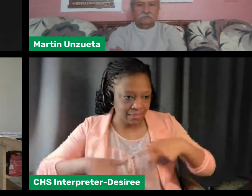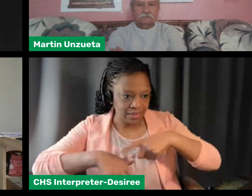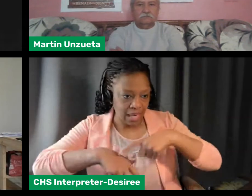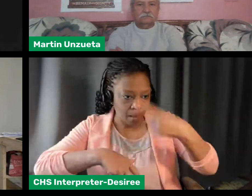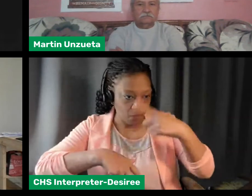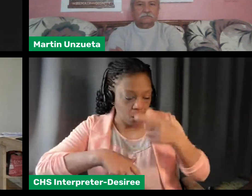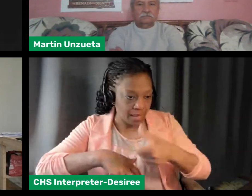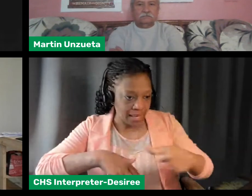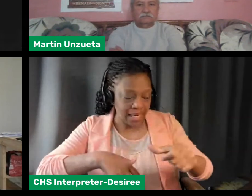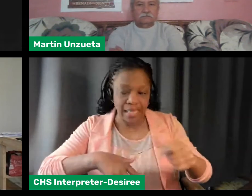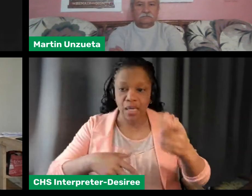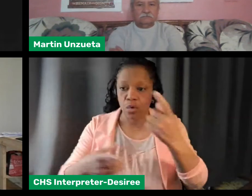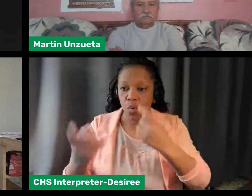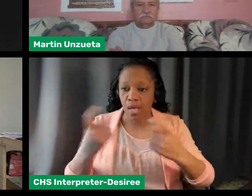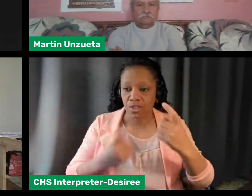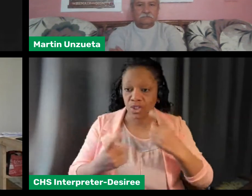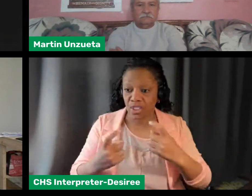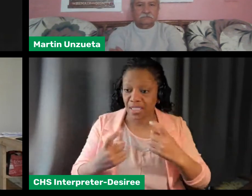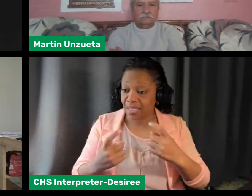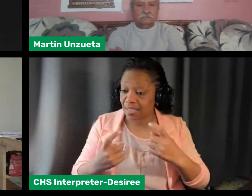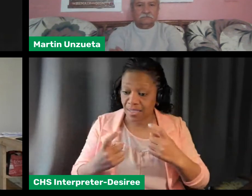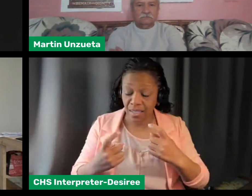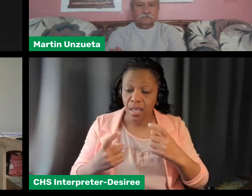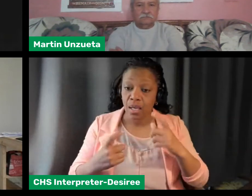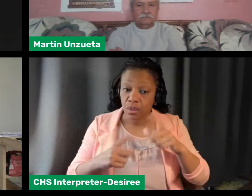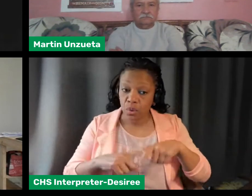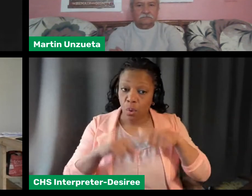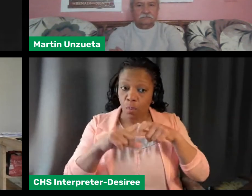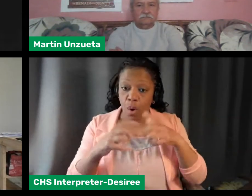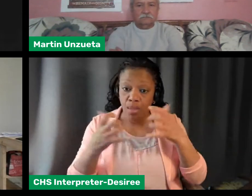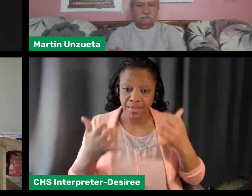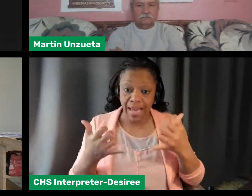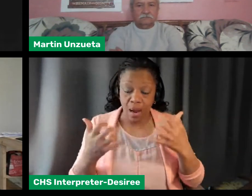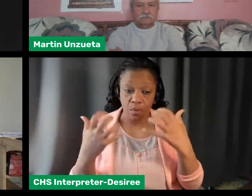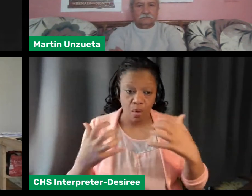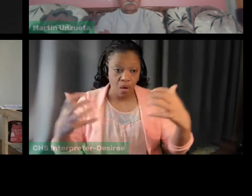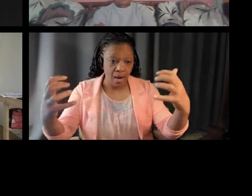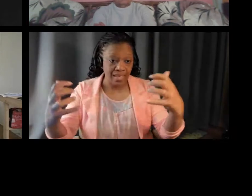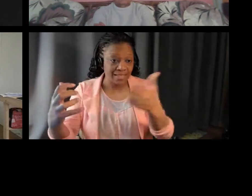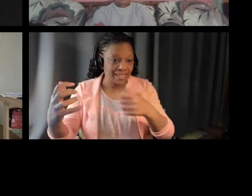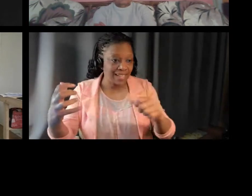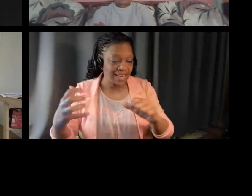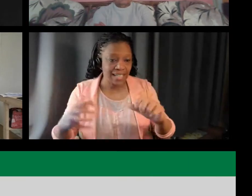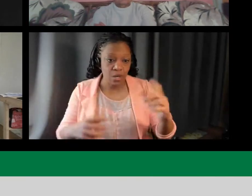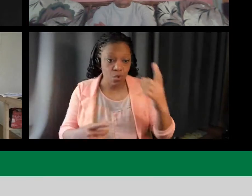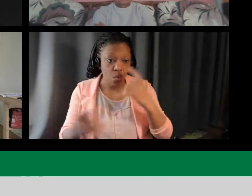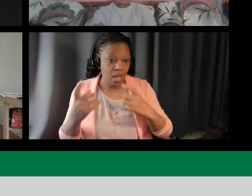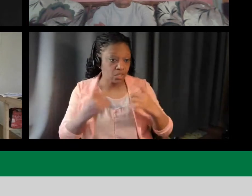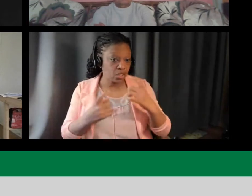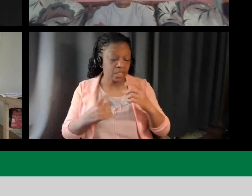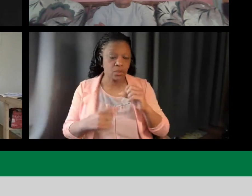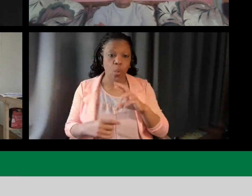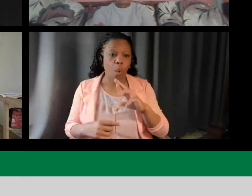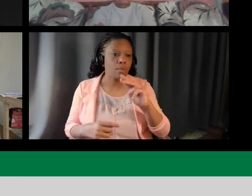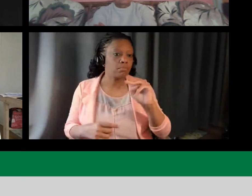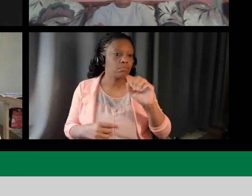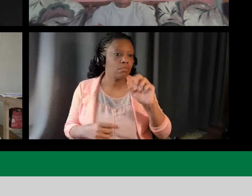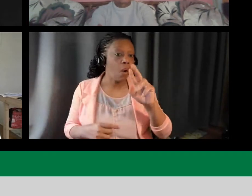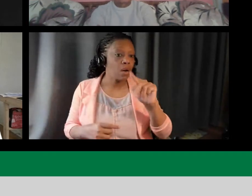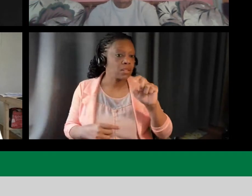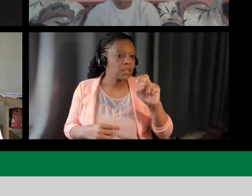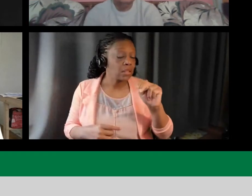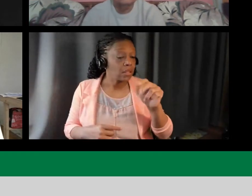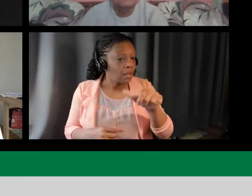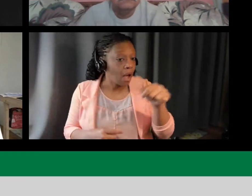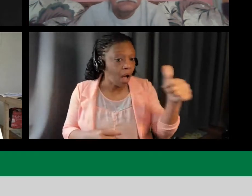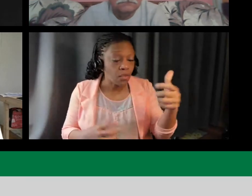have. So we'll pause here and take questions from the audience. Or Martin, if there's anything else you want